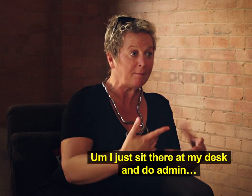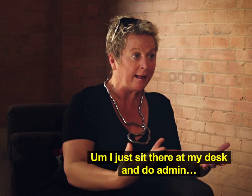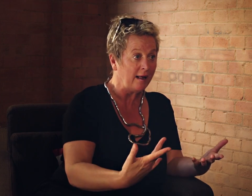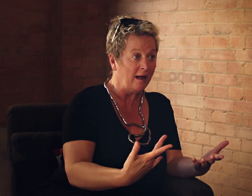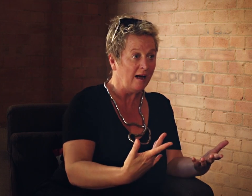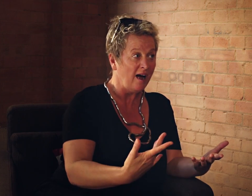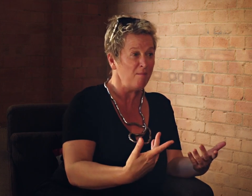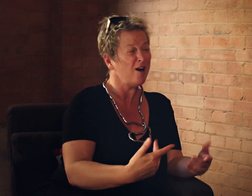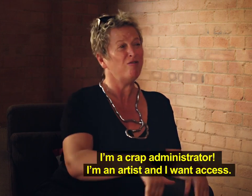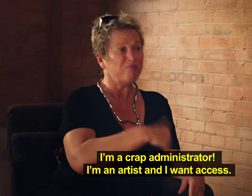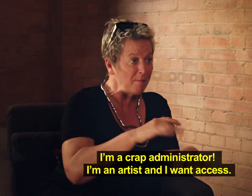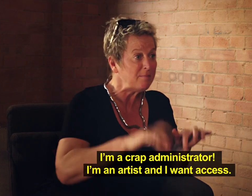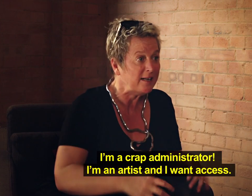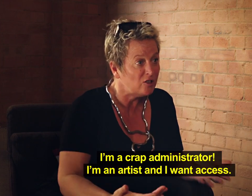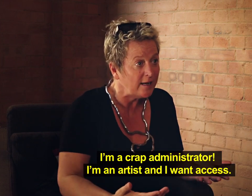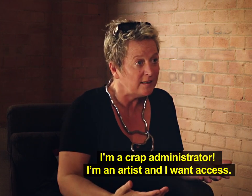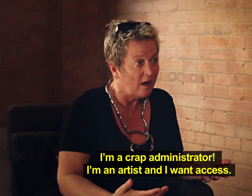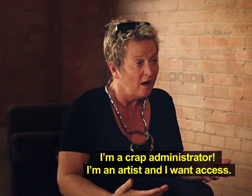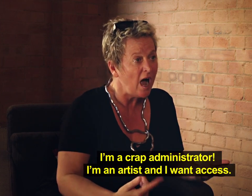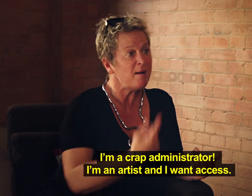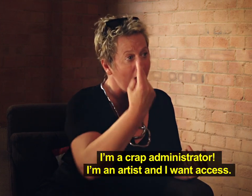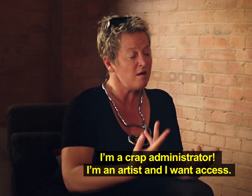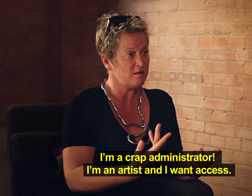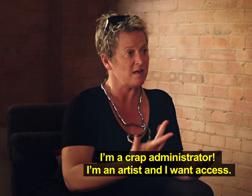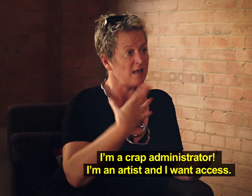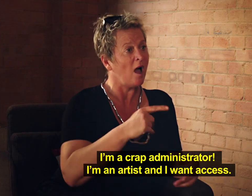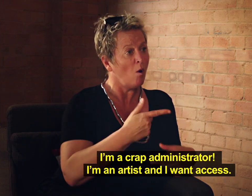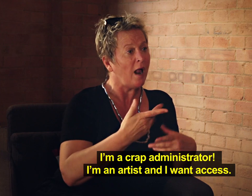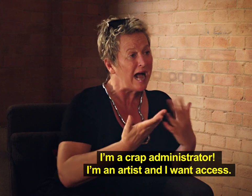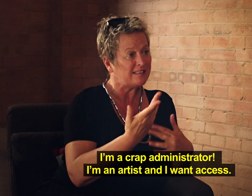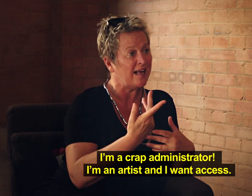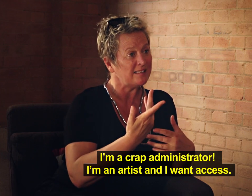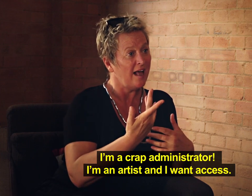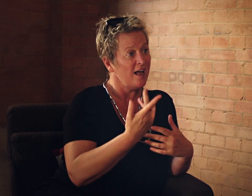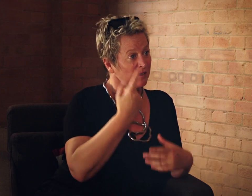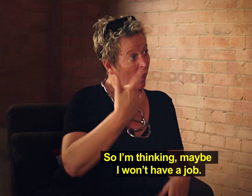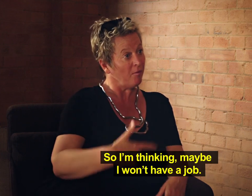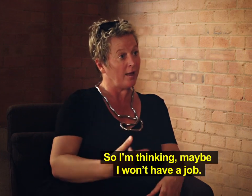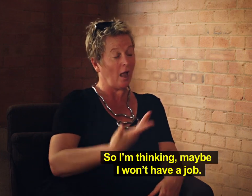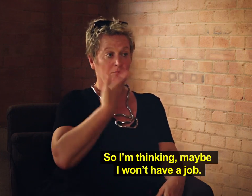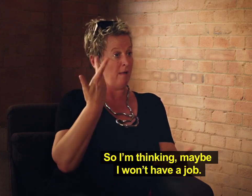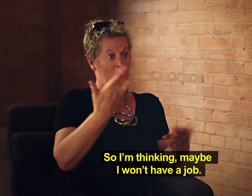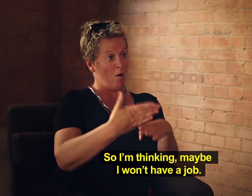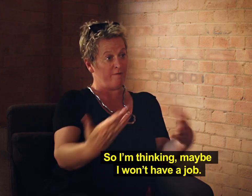admin. Crap, administrator. I'm an artist and I want access. So I'm thinking, maybe I won't have a